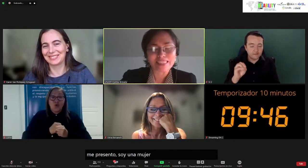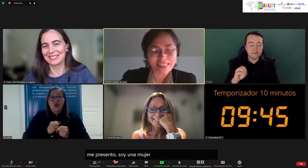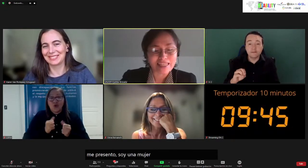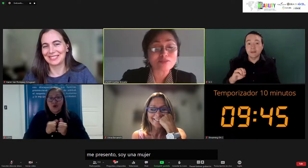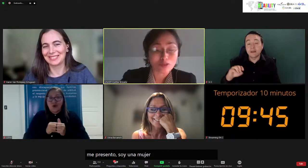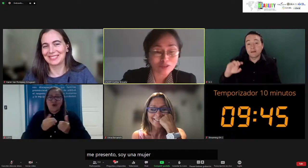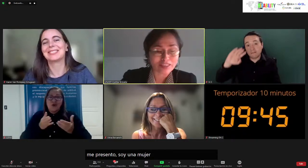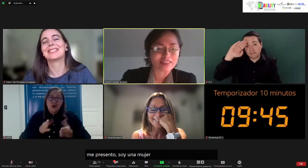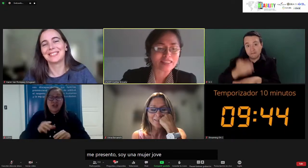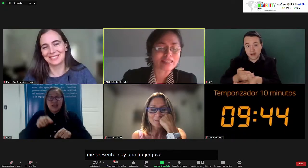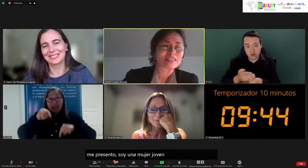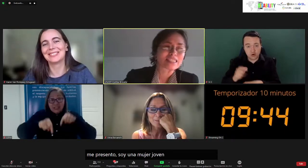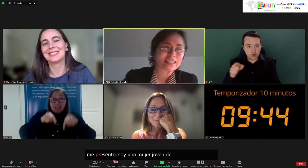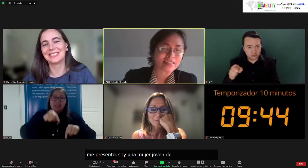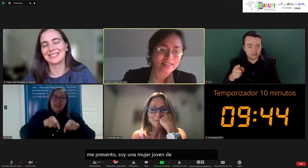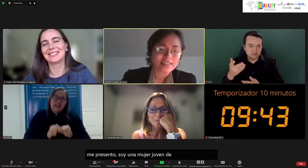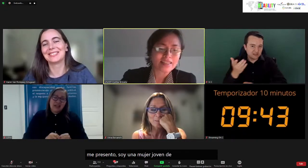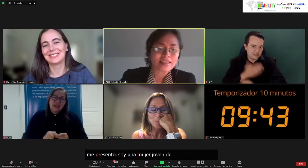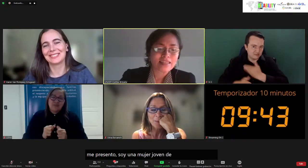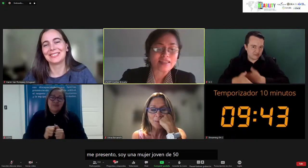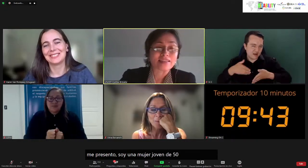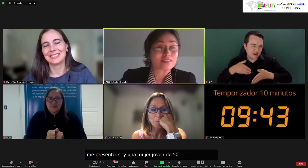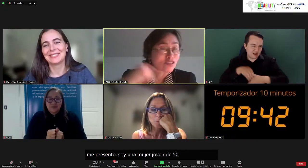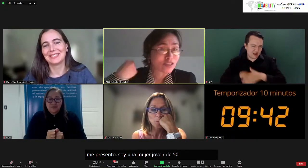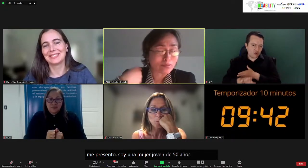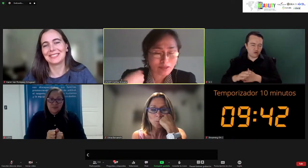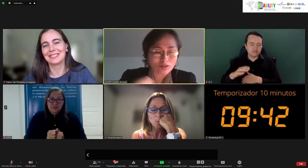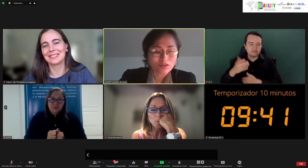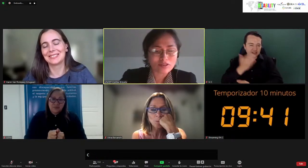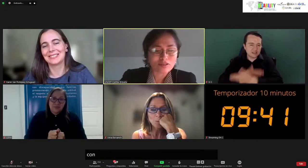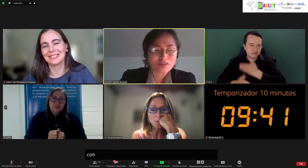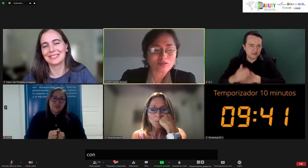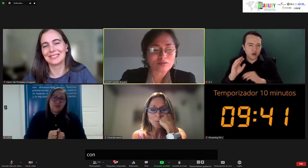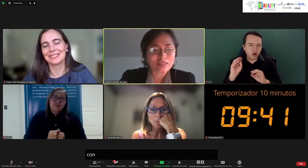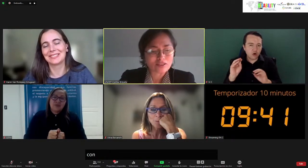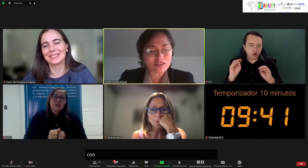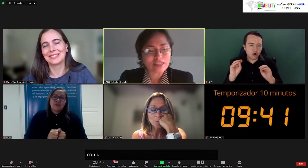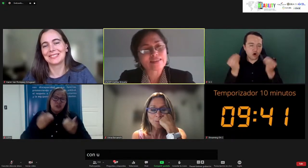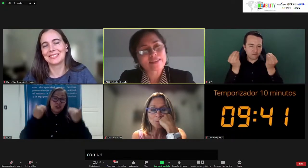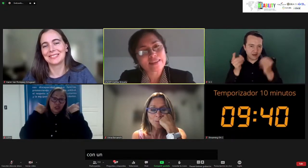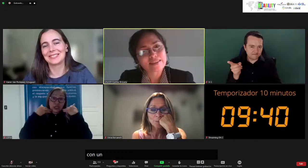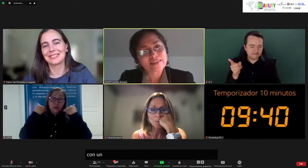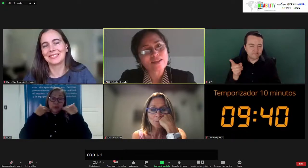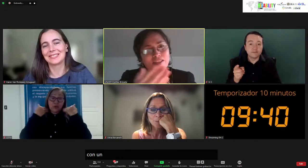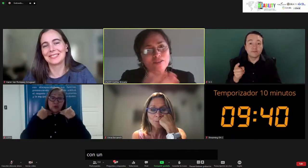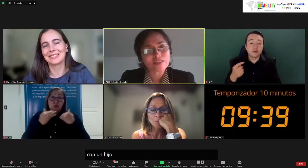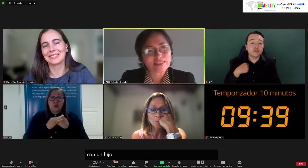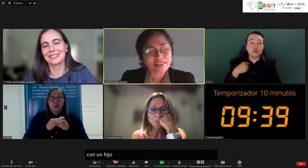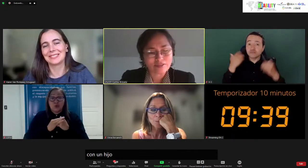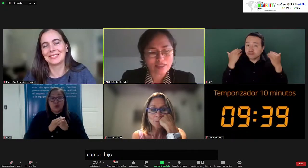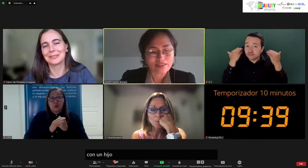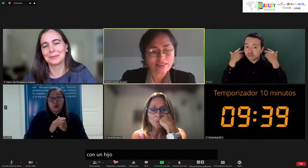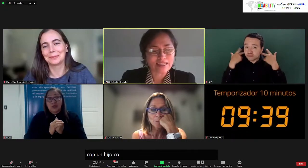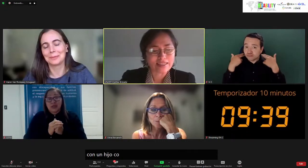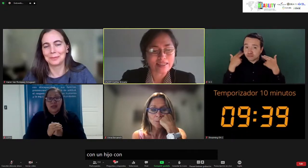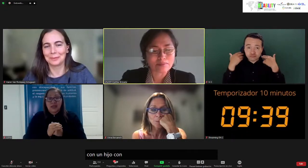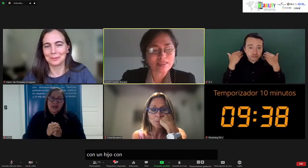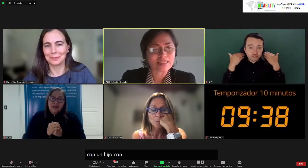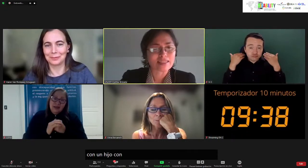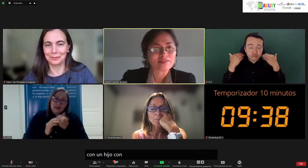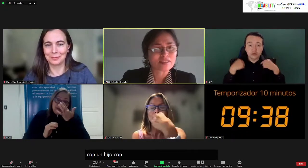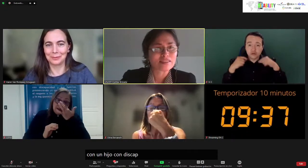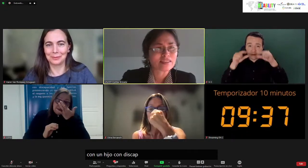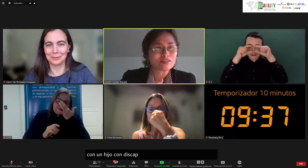woman with a child with disabilities my hair is short i wear glasses and i'm